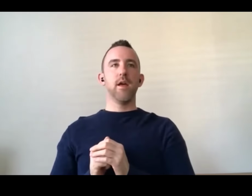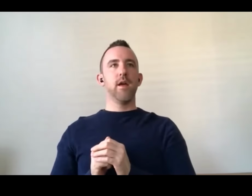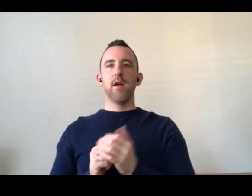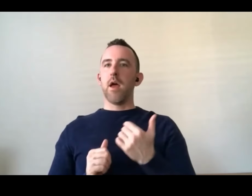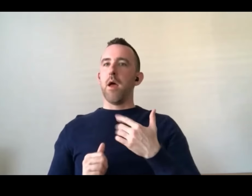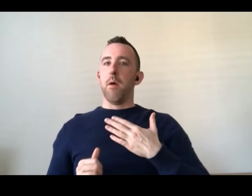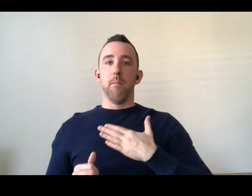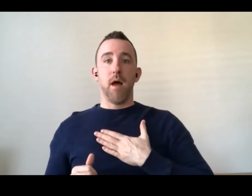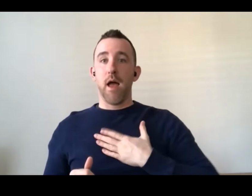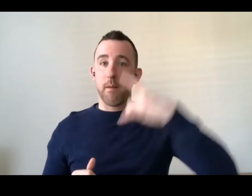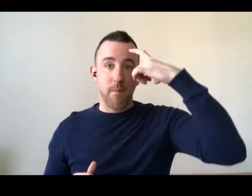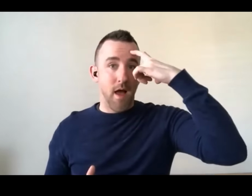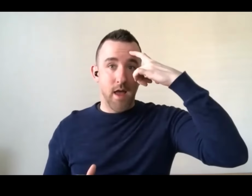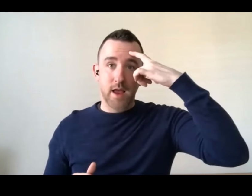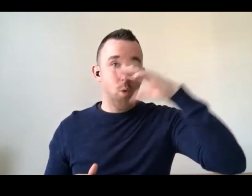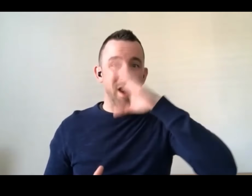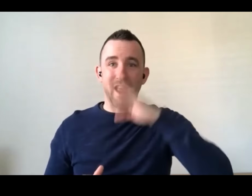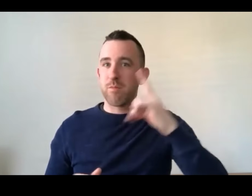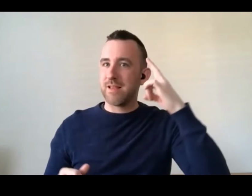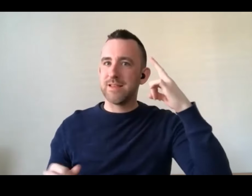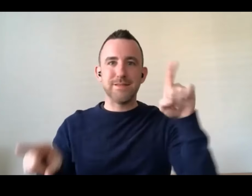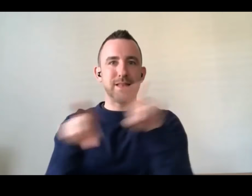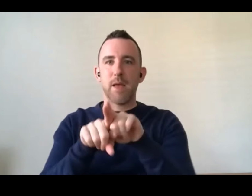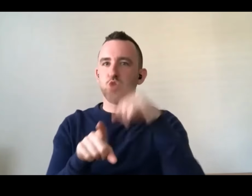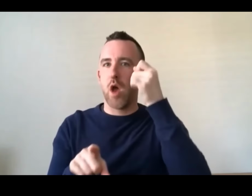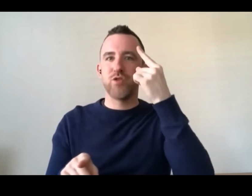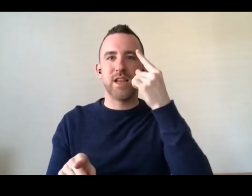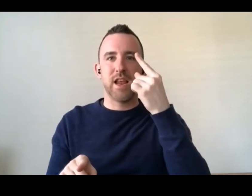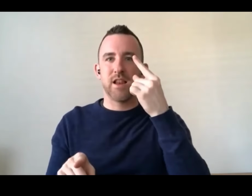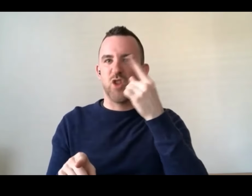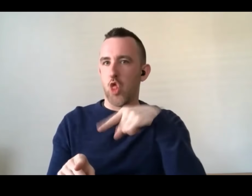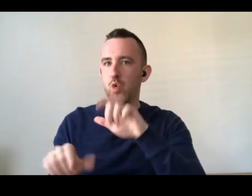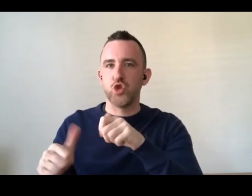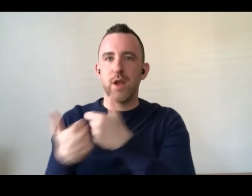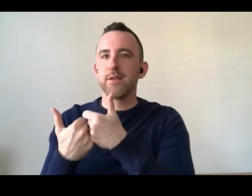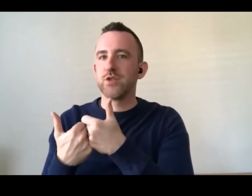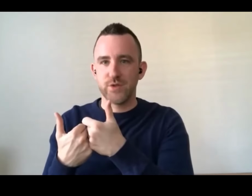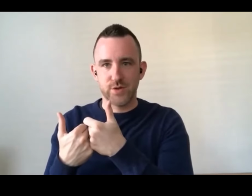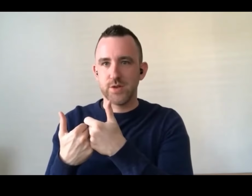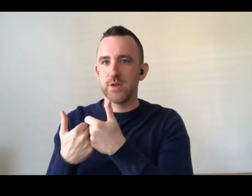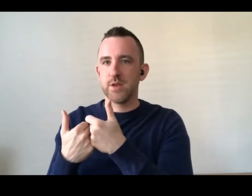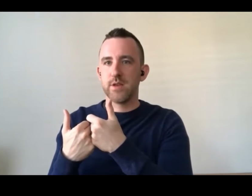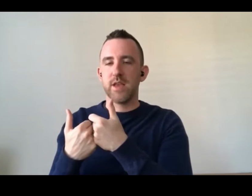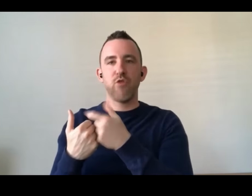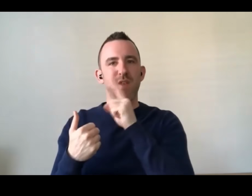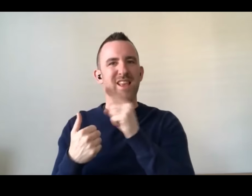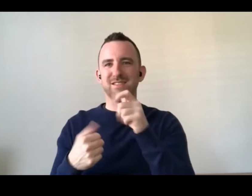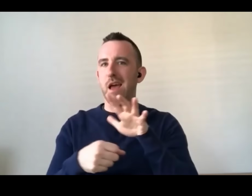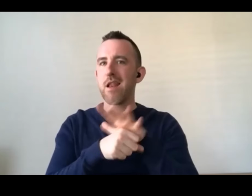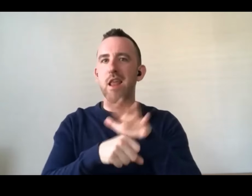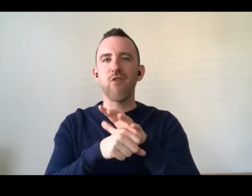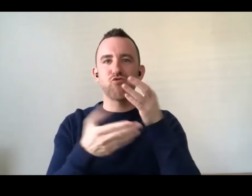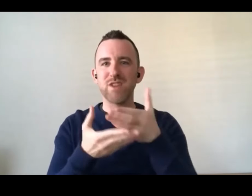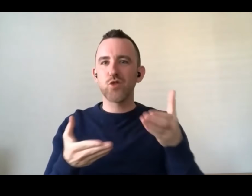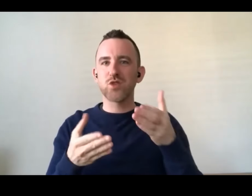my mind will never be the same for understanding better those challenges and those things and the lack of resources that are being given to